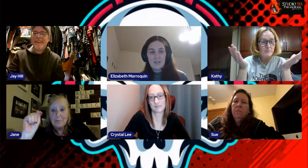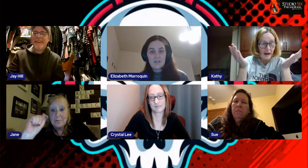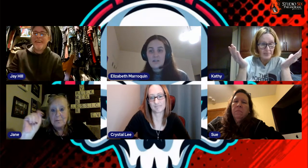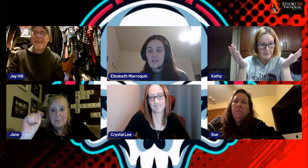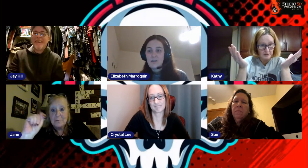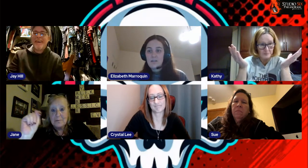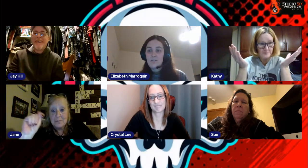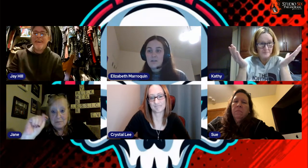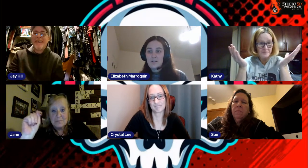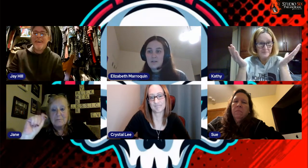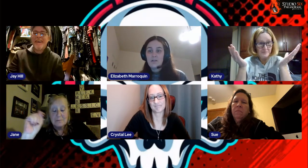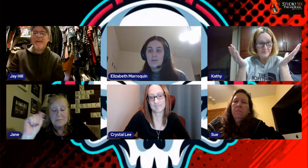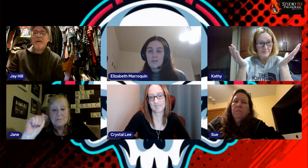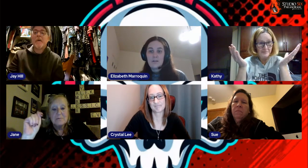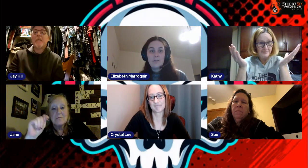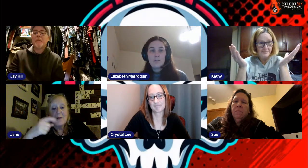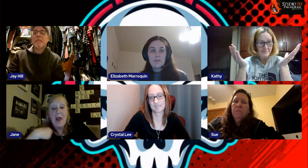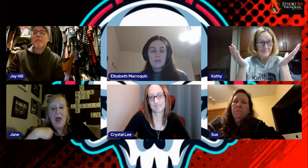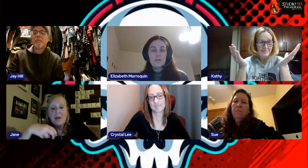the bathroom.